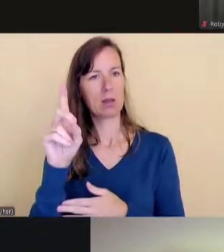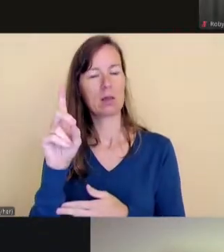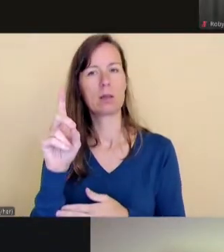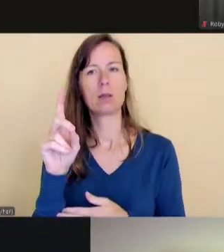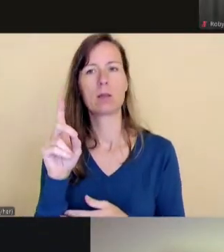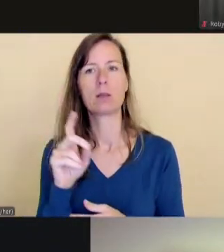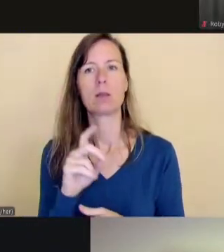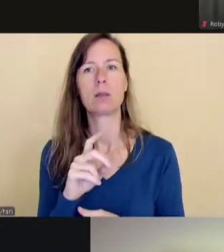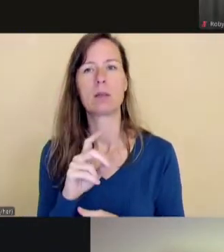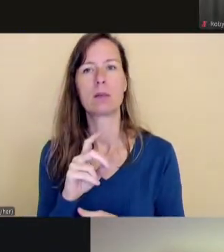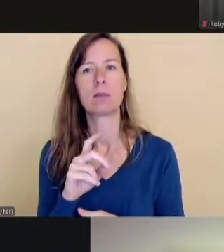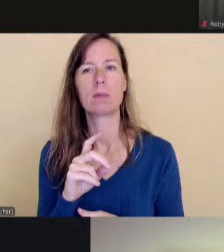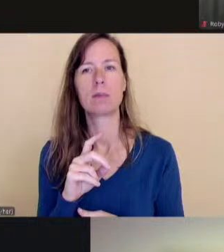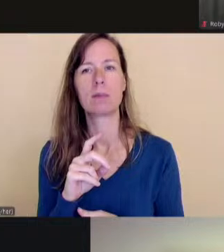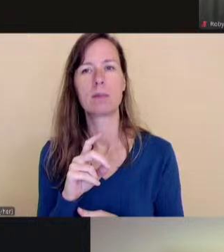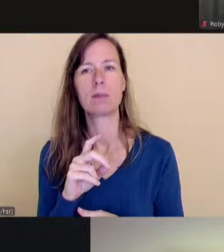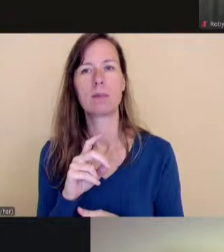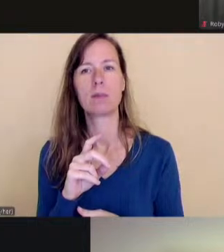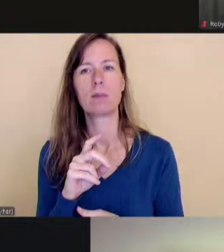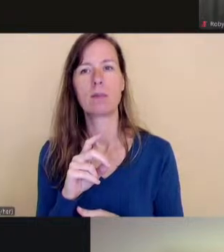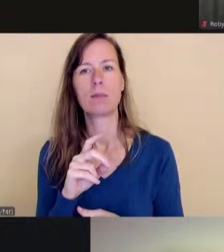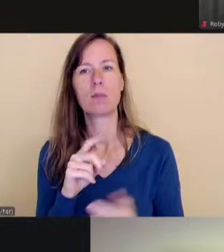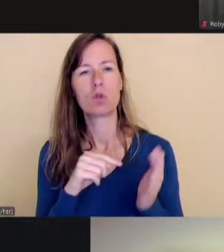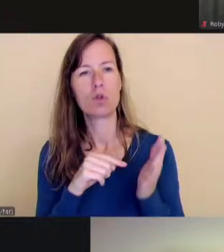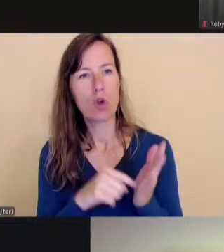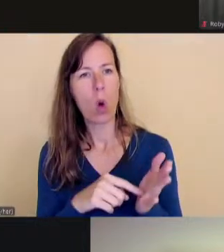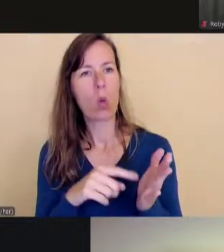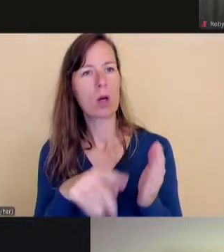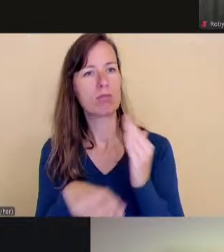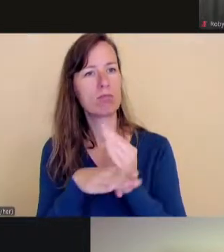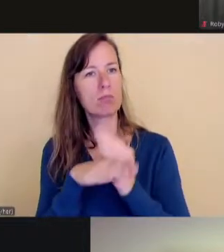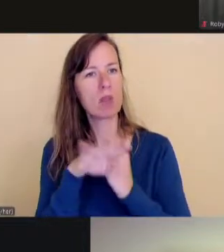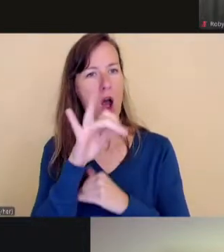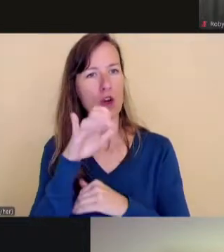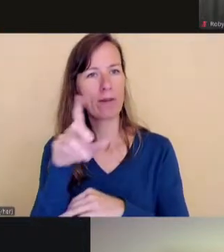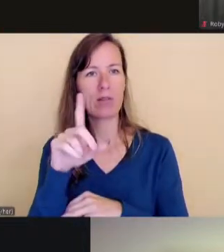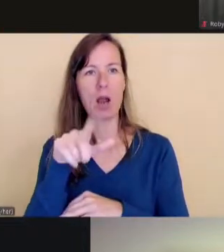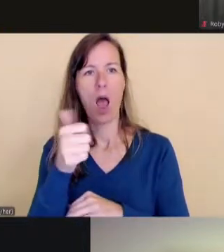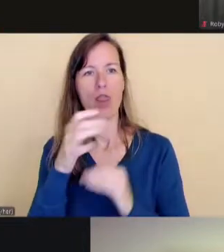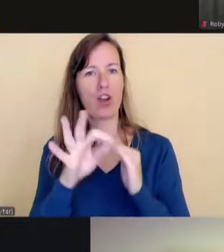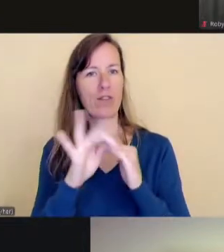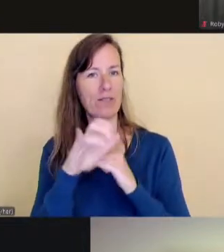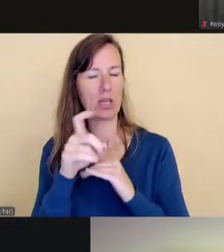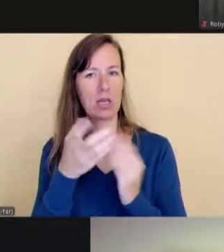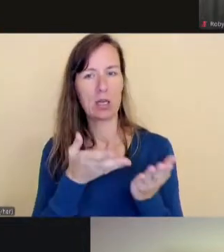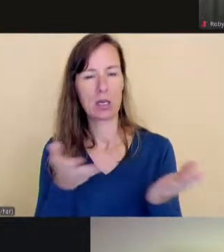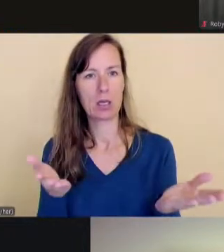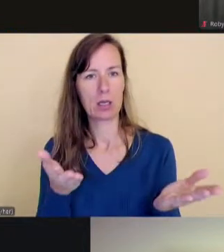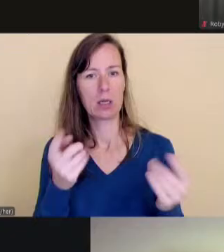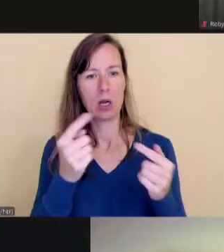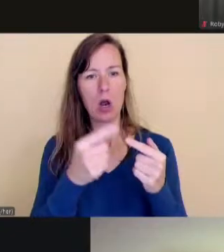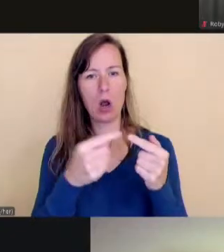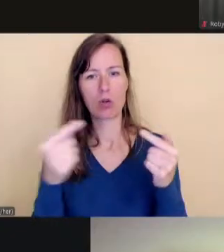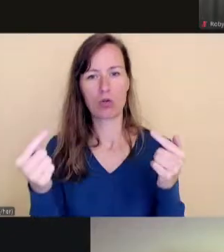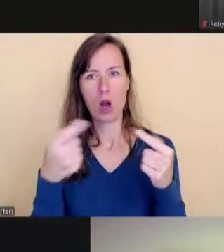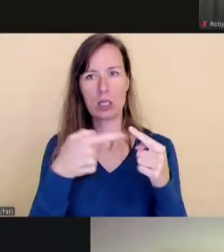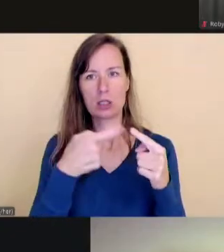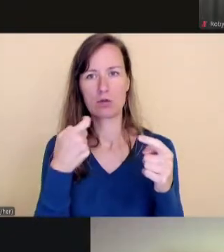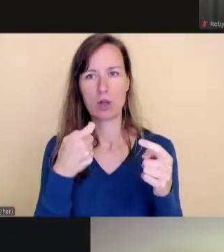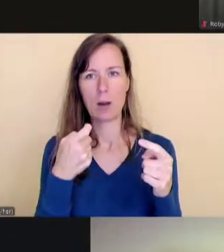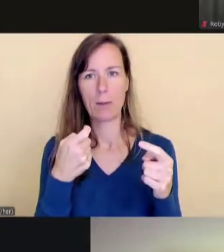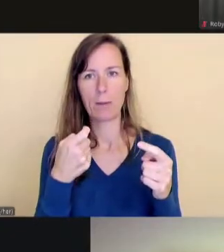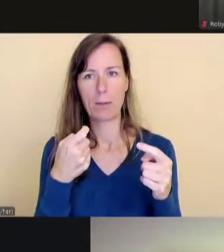or projecting soccer fields and other fields on that site across from